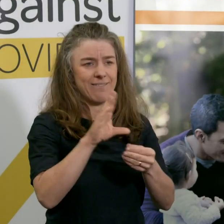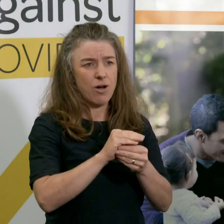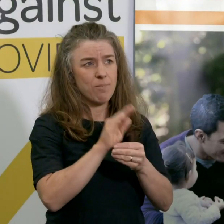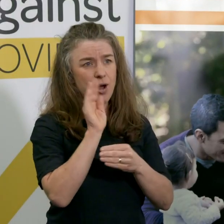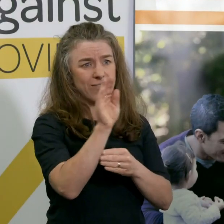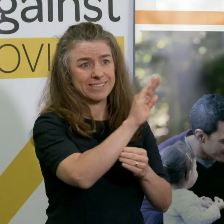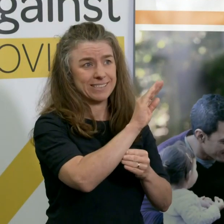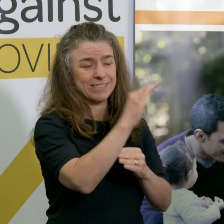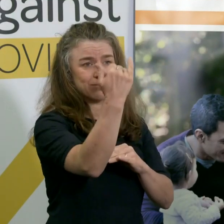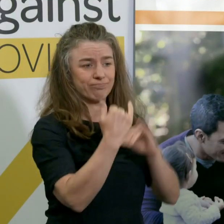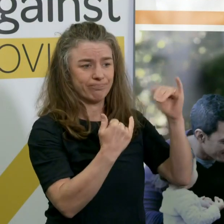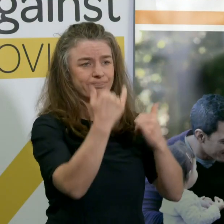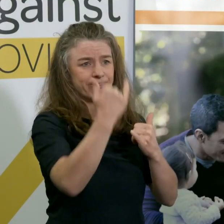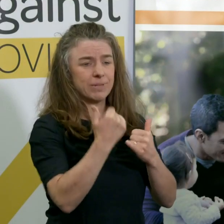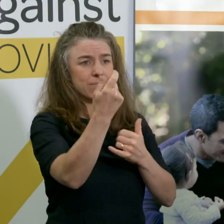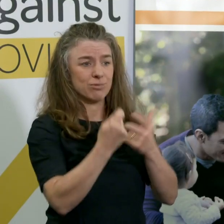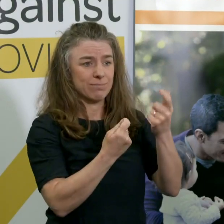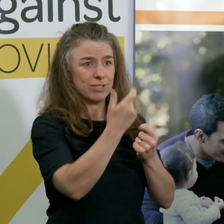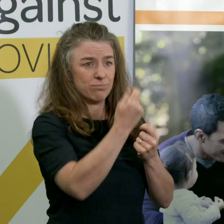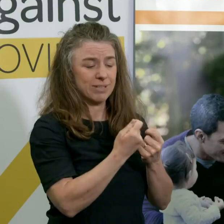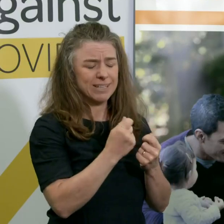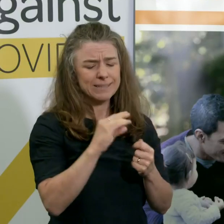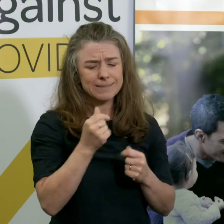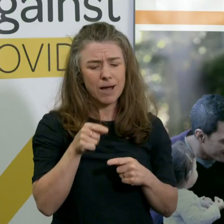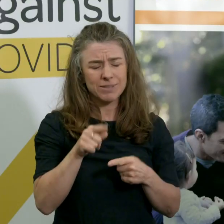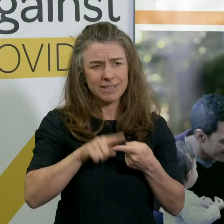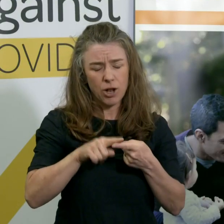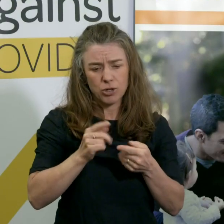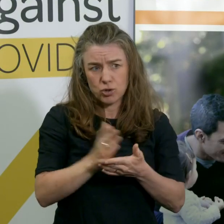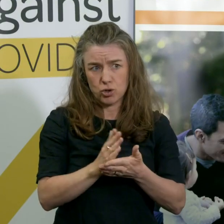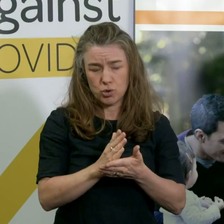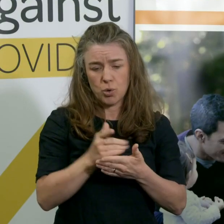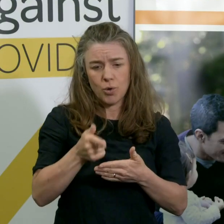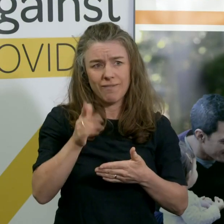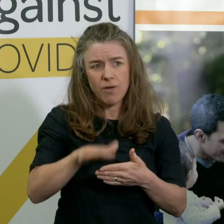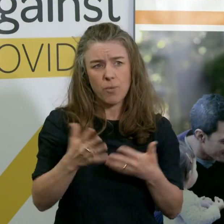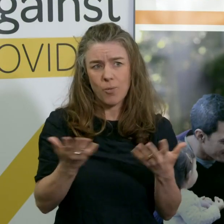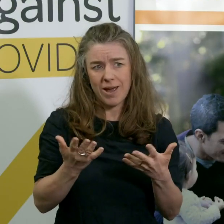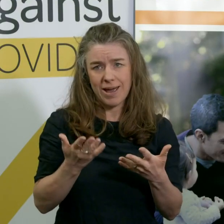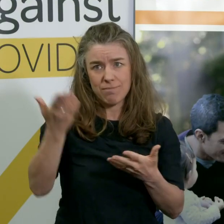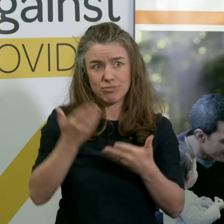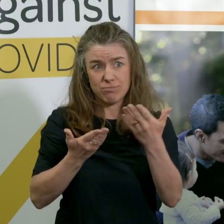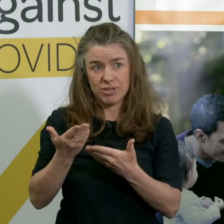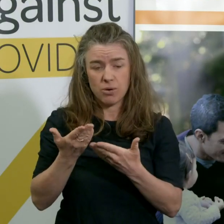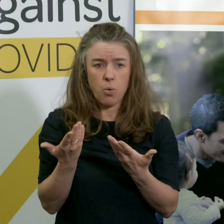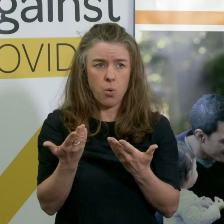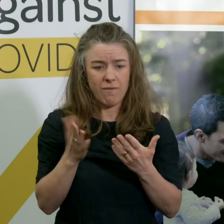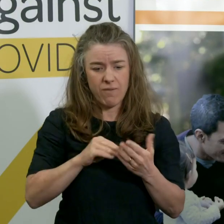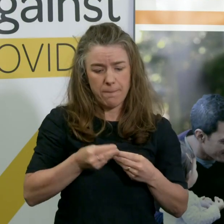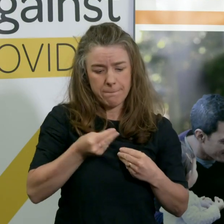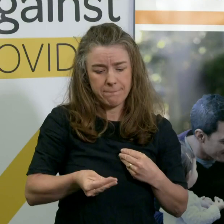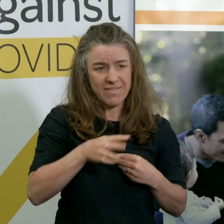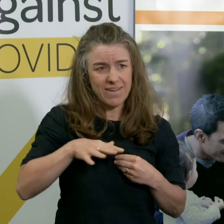only confirmed this morning, and these are still being followed up fully. Public health staff interview every case